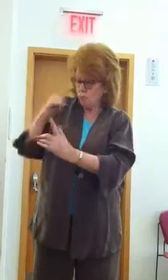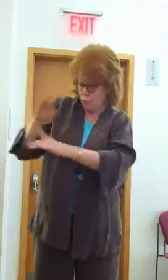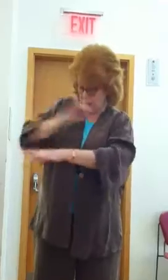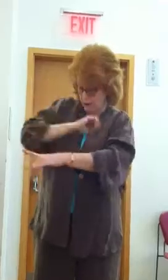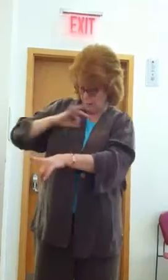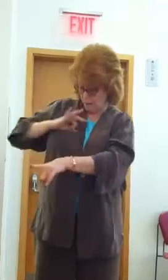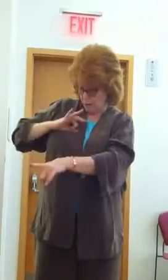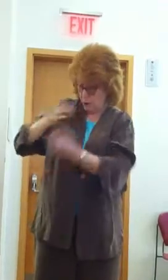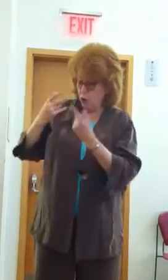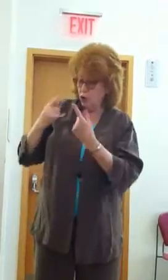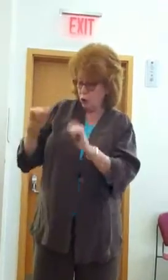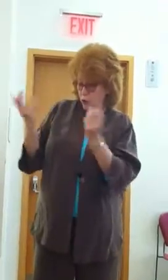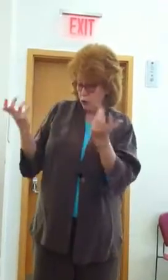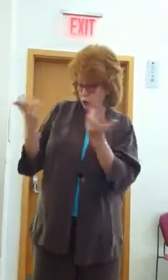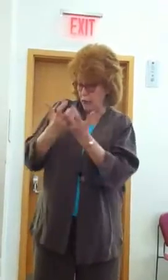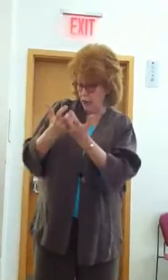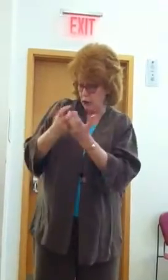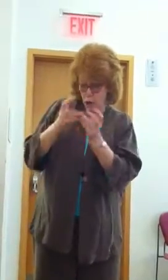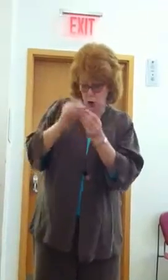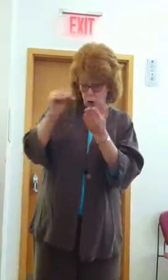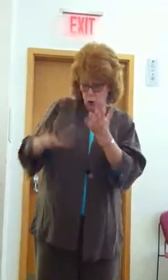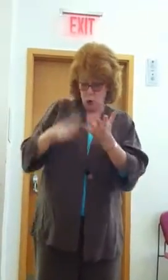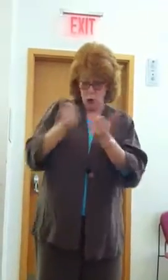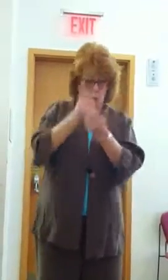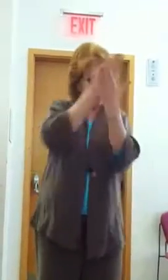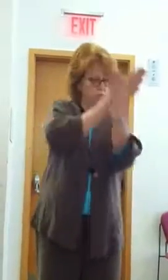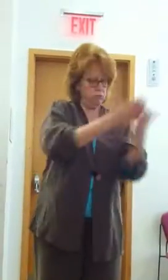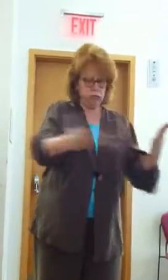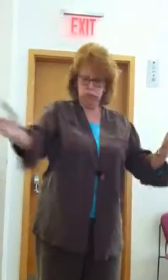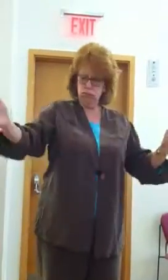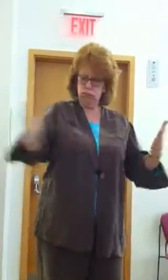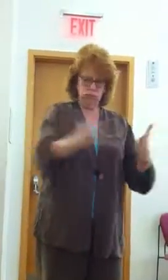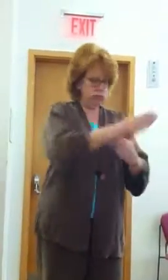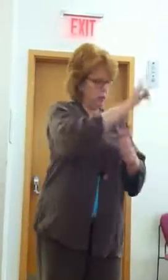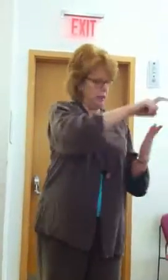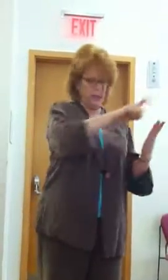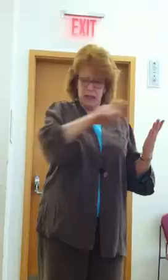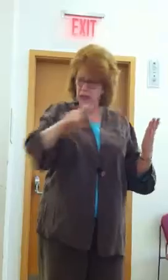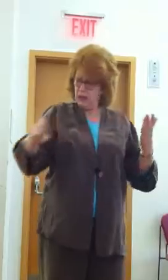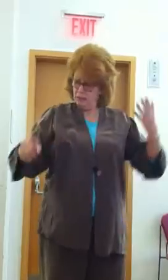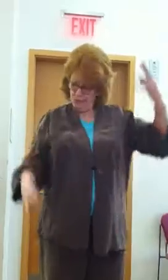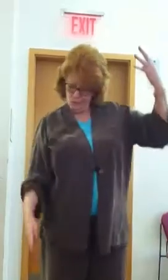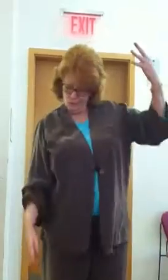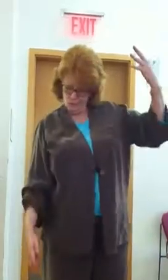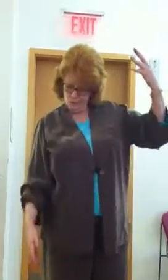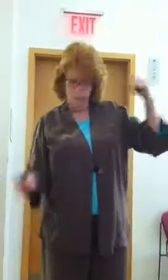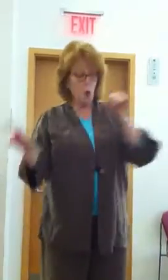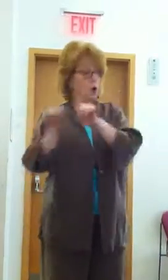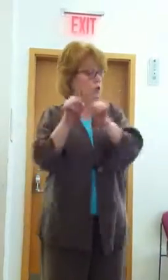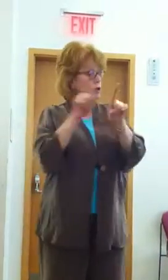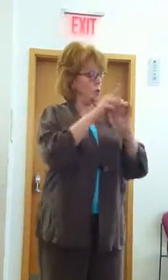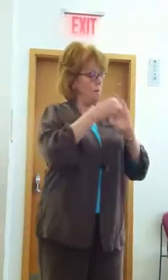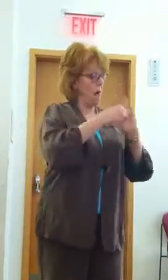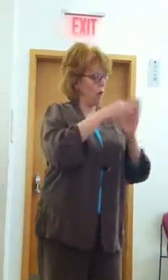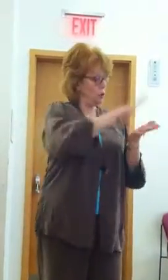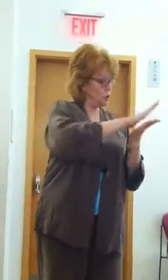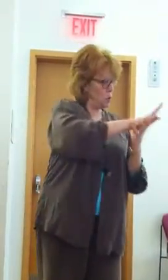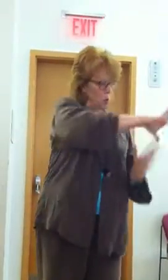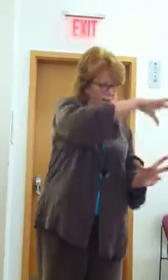to accommodate students with a broader range of needs. There are also model school within a school programs.